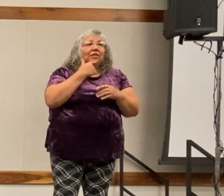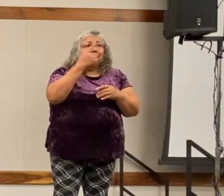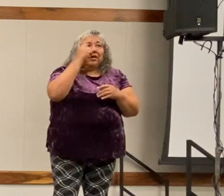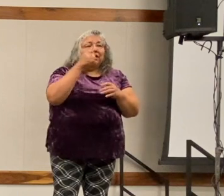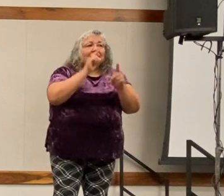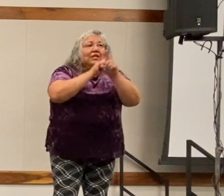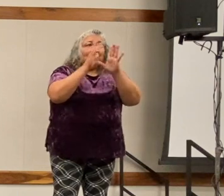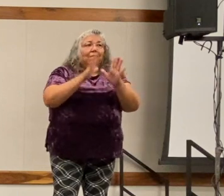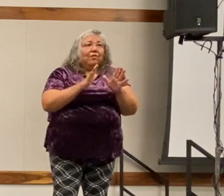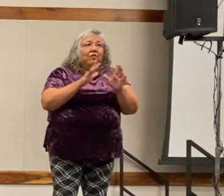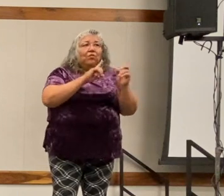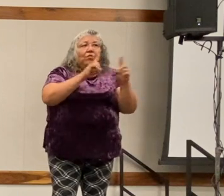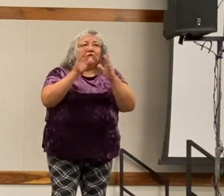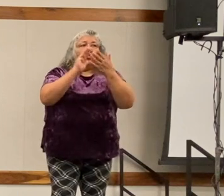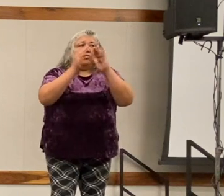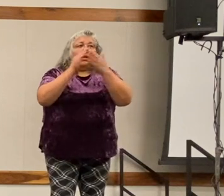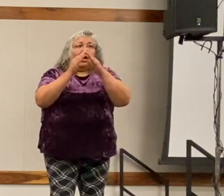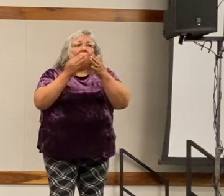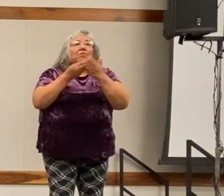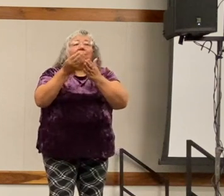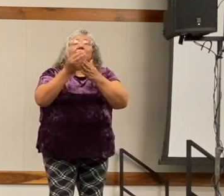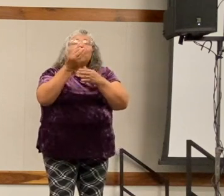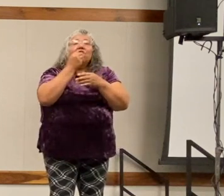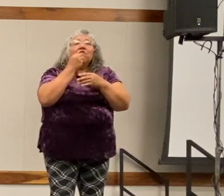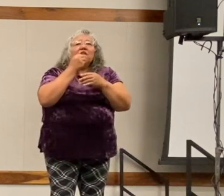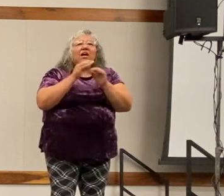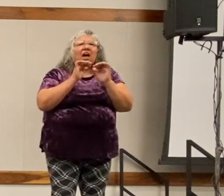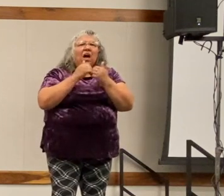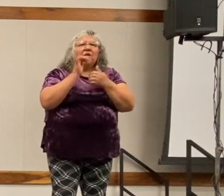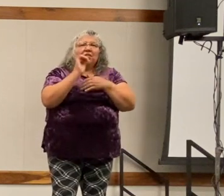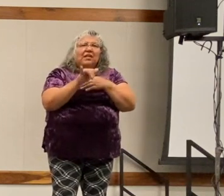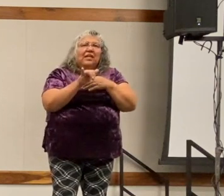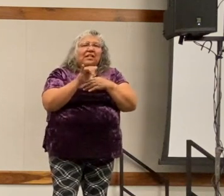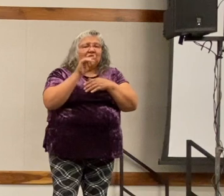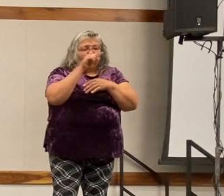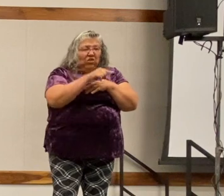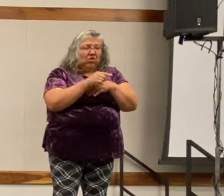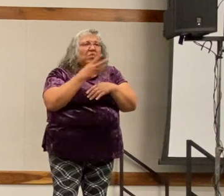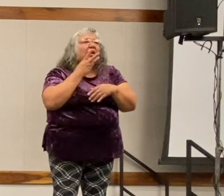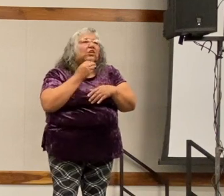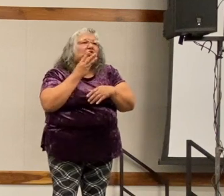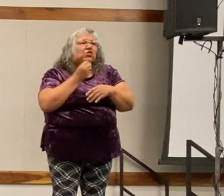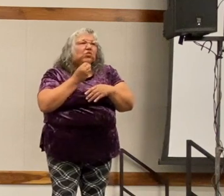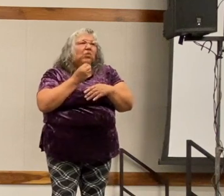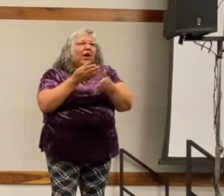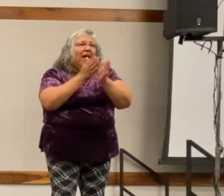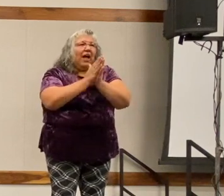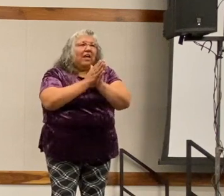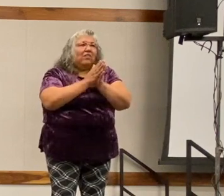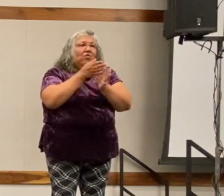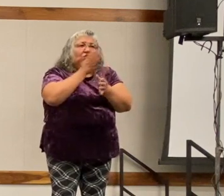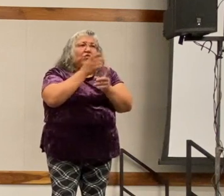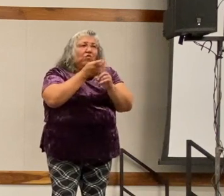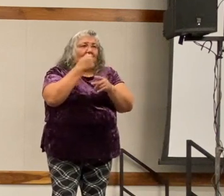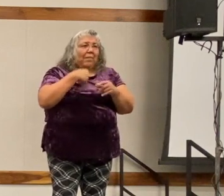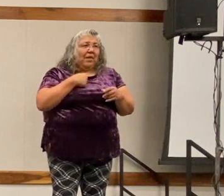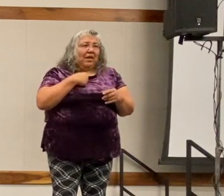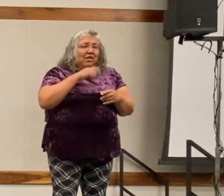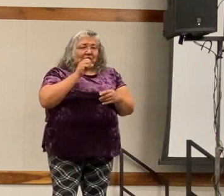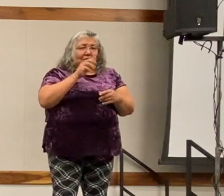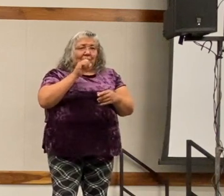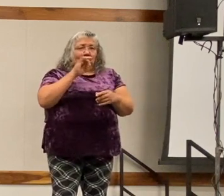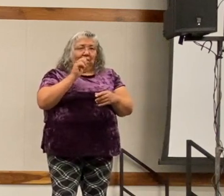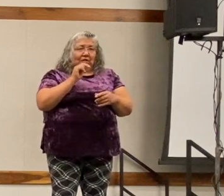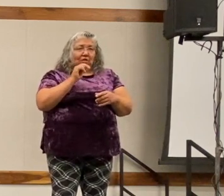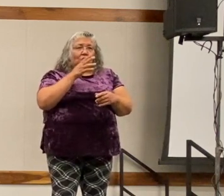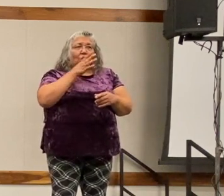his disciples had gone into town to buy food. How is it that you, a Jew, ask for a drink from me, a